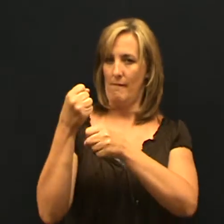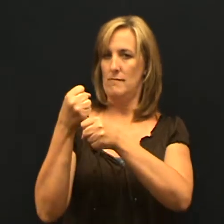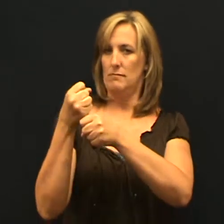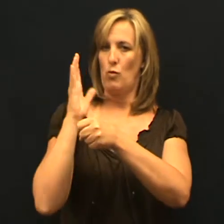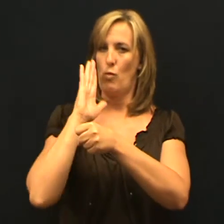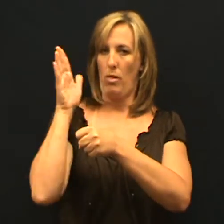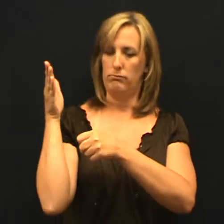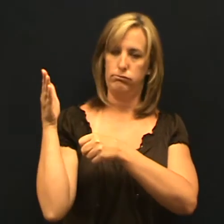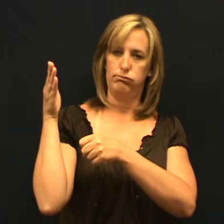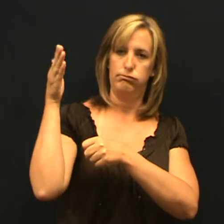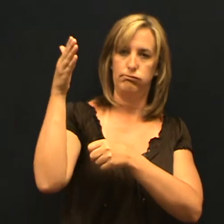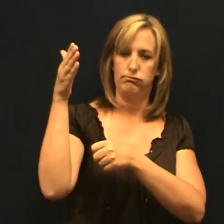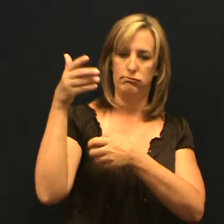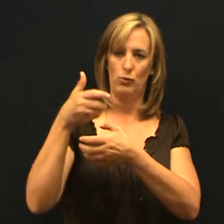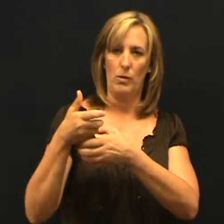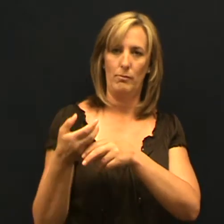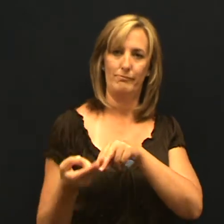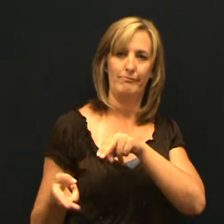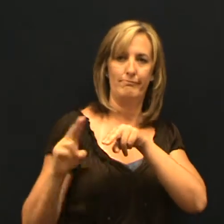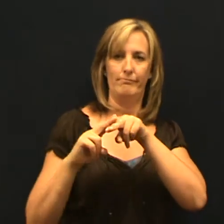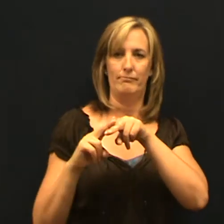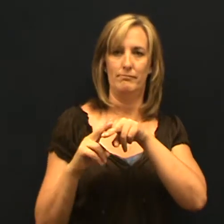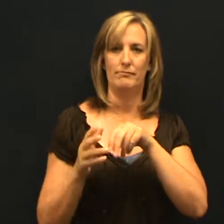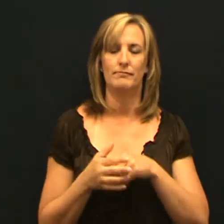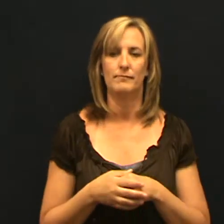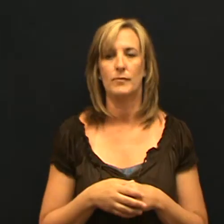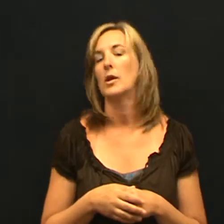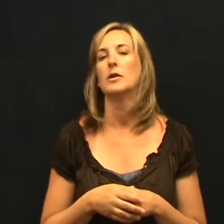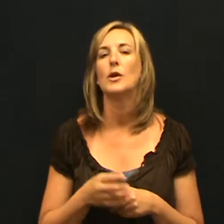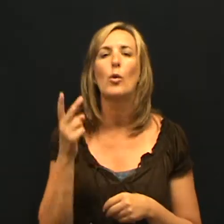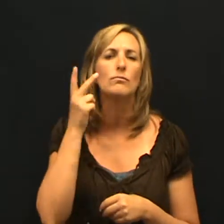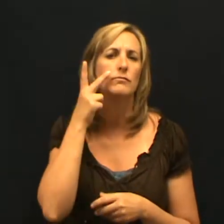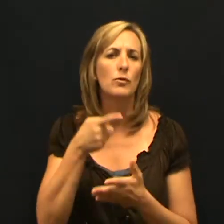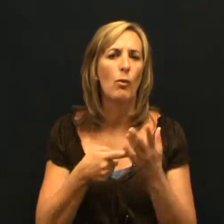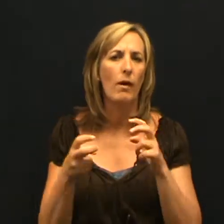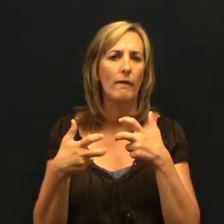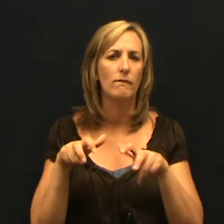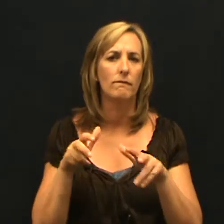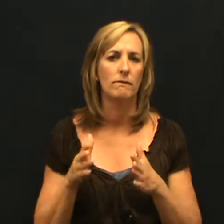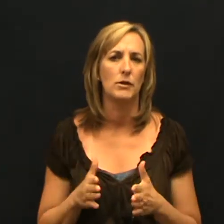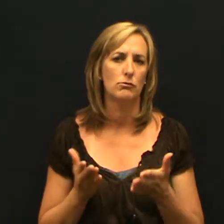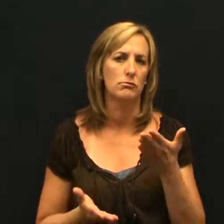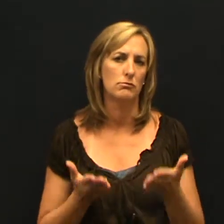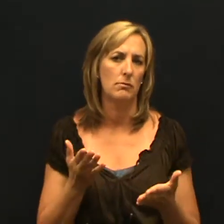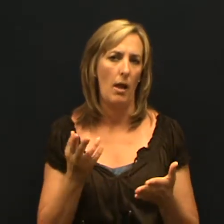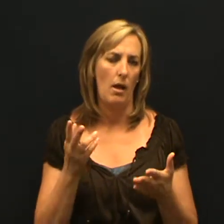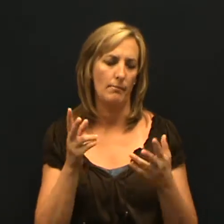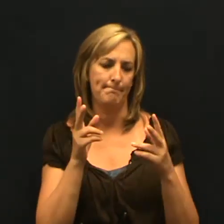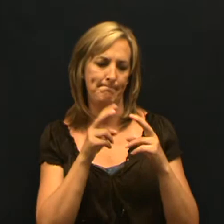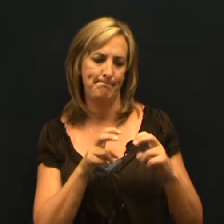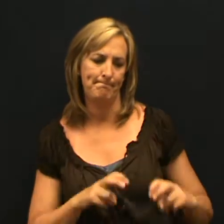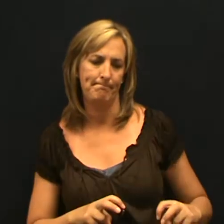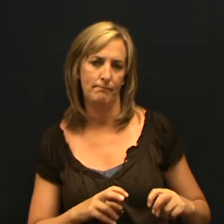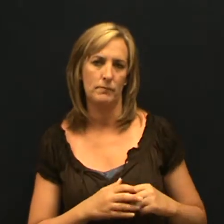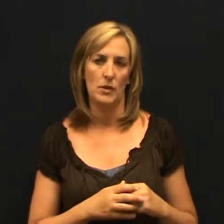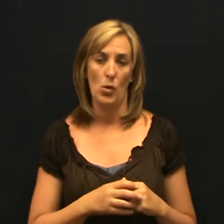So we'll take a look at what investors might look at. We'll look at this comparison between two companies, National Beverage and